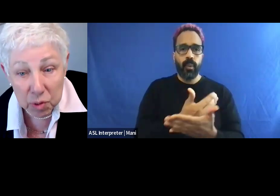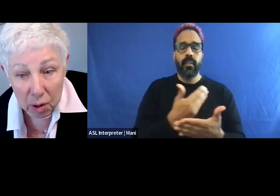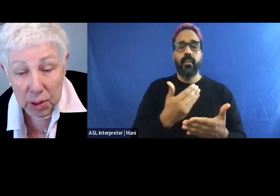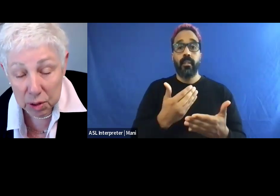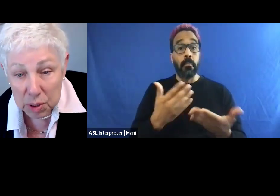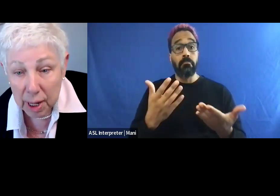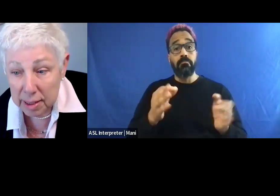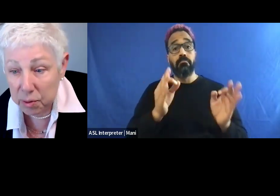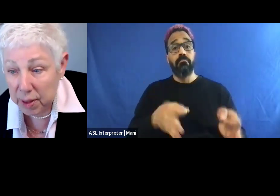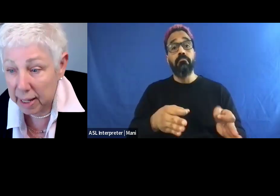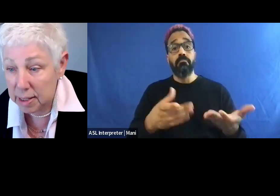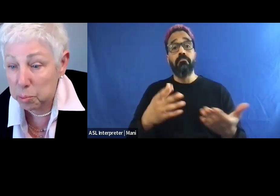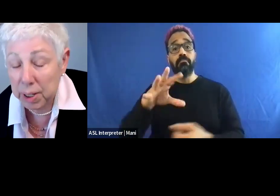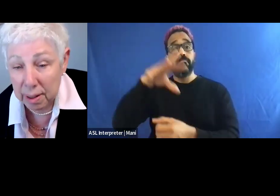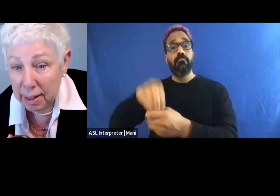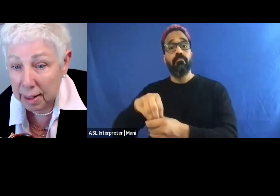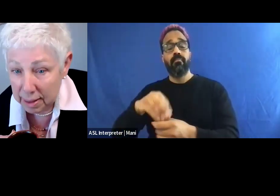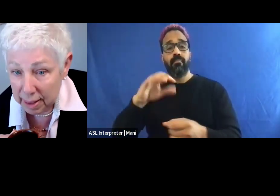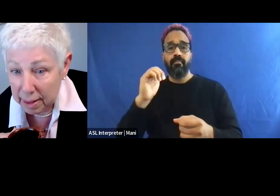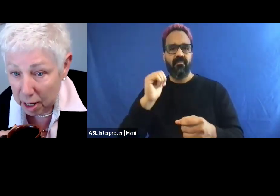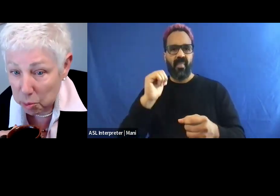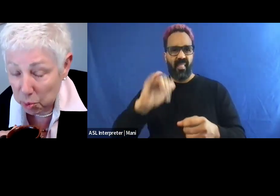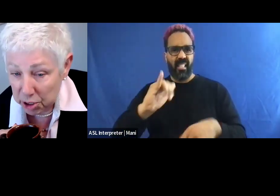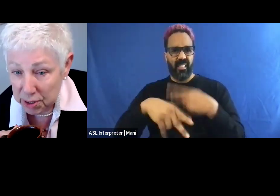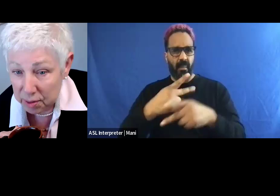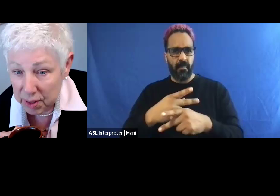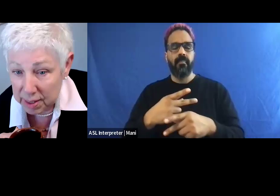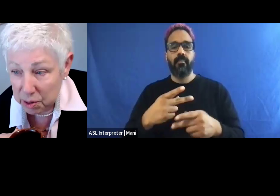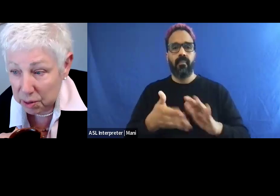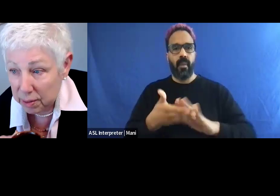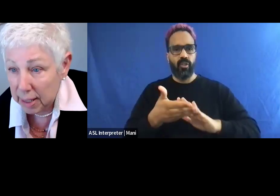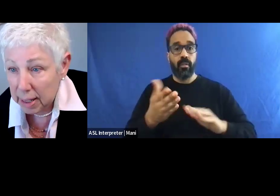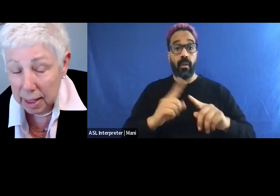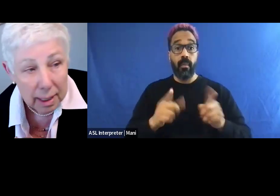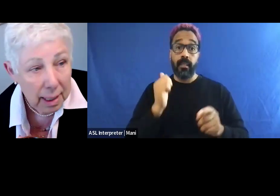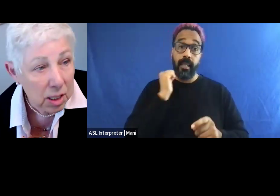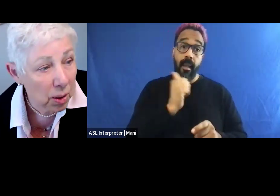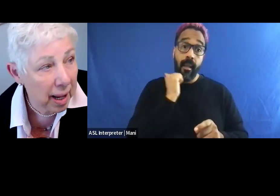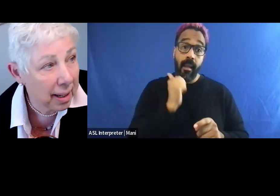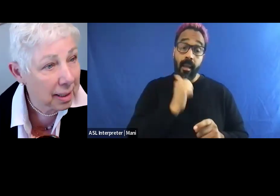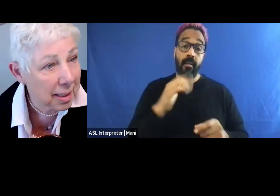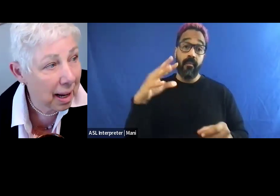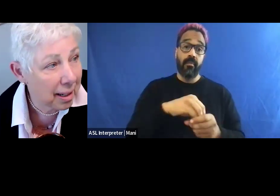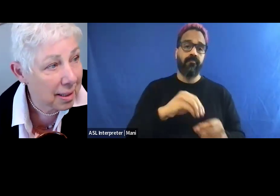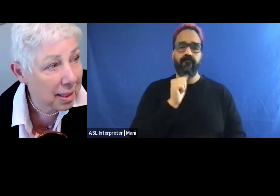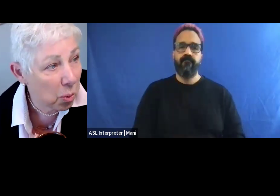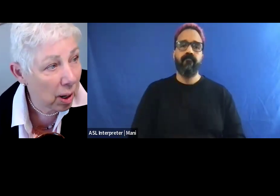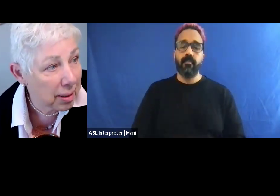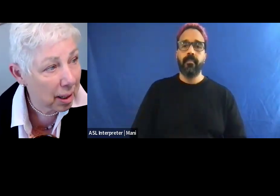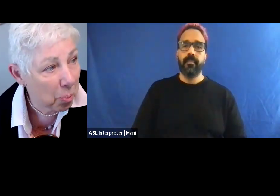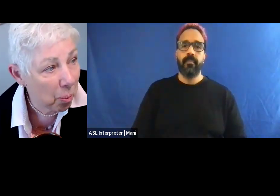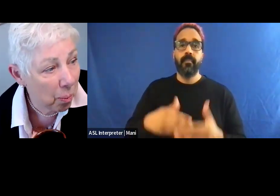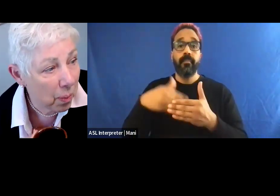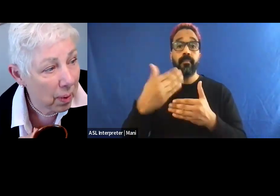be involved in those kinds of things, but not in the day-to-day operations of the center. Let's go to that next slide and see